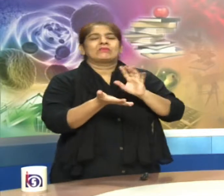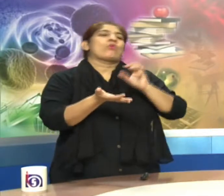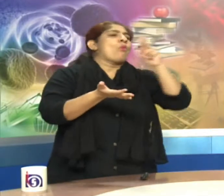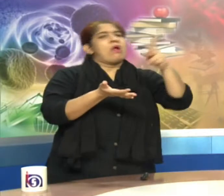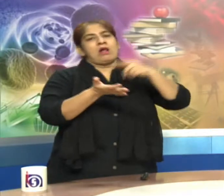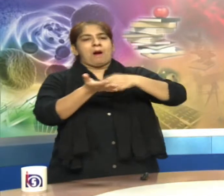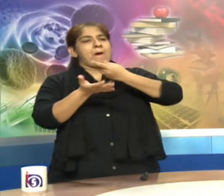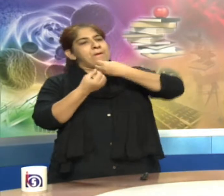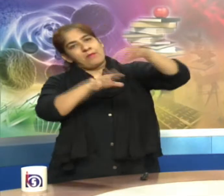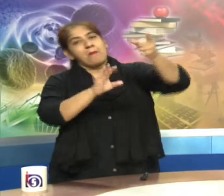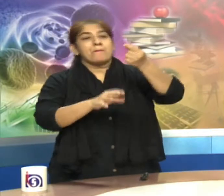offer.